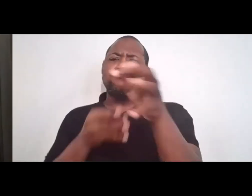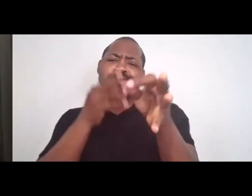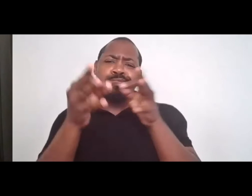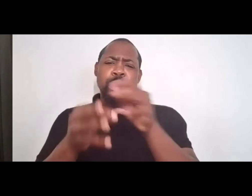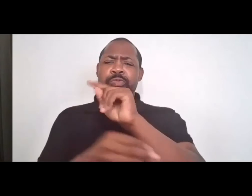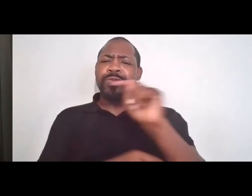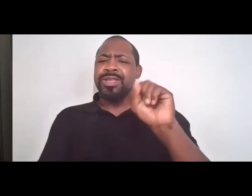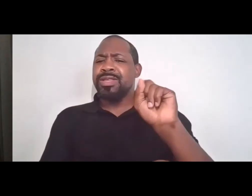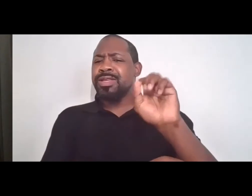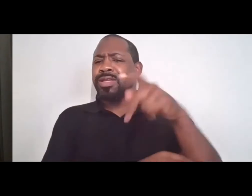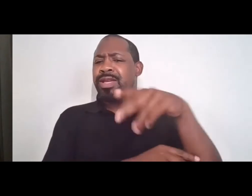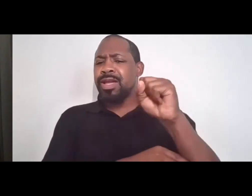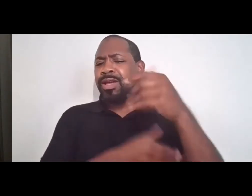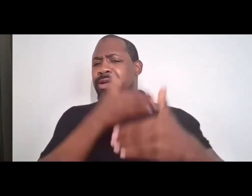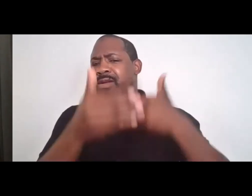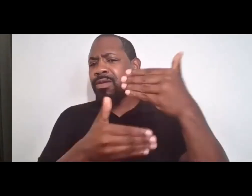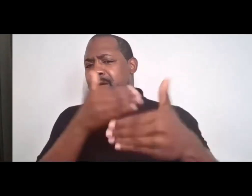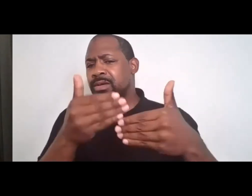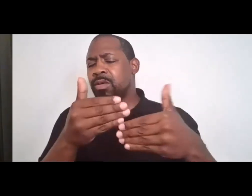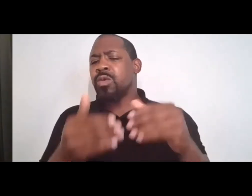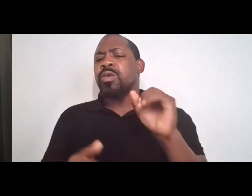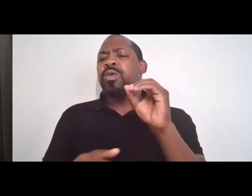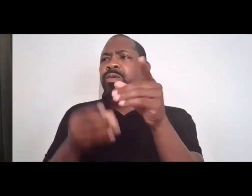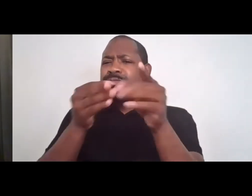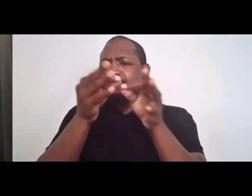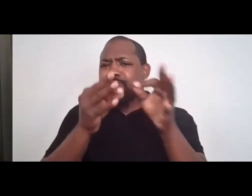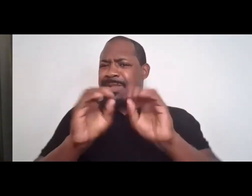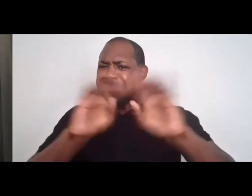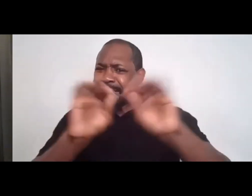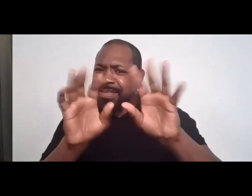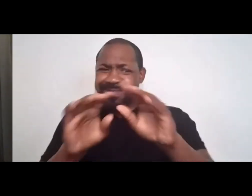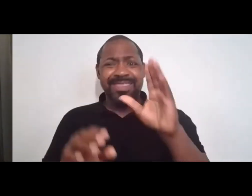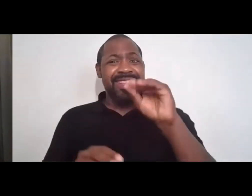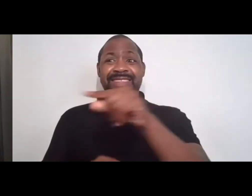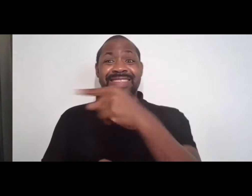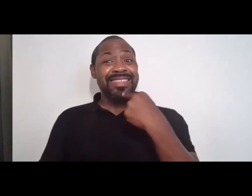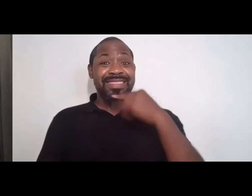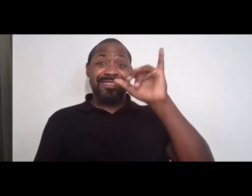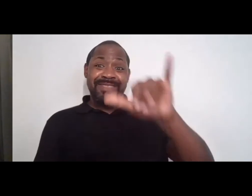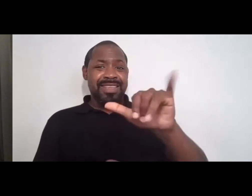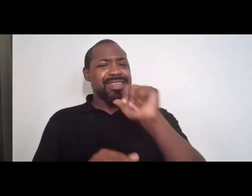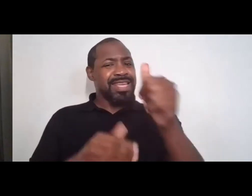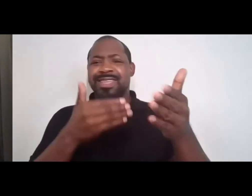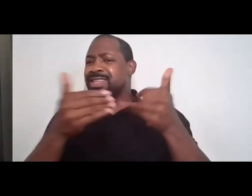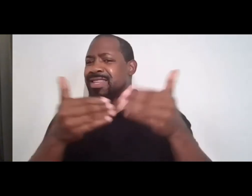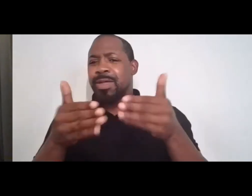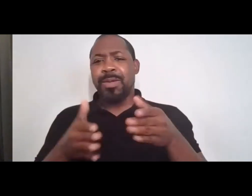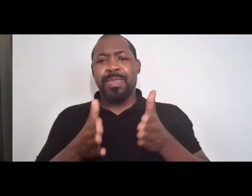be for the 5th FTE. And we had the budget analysts talk to us, and what they're saying is there's an